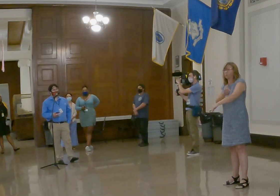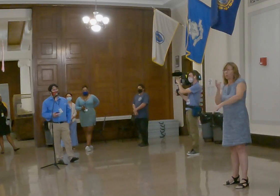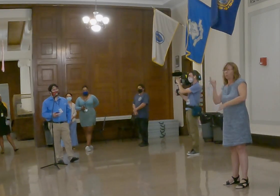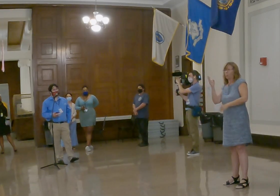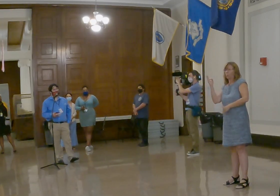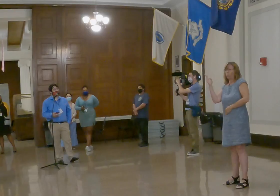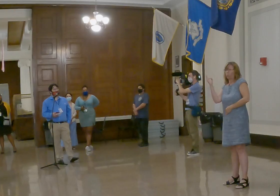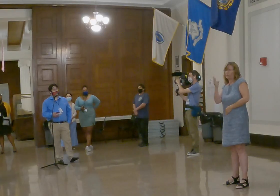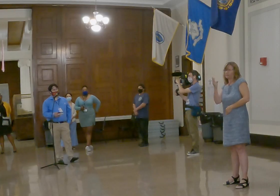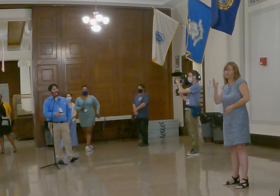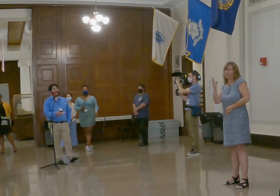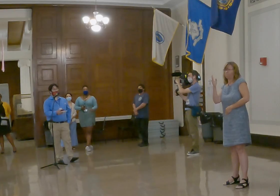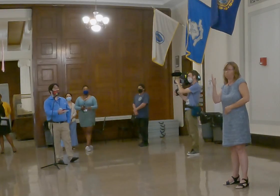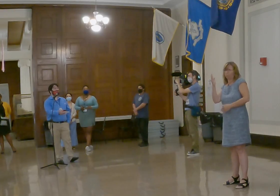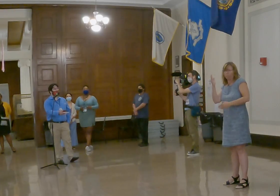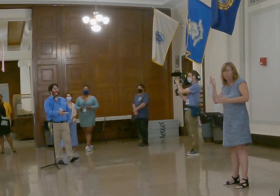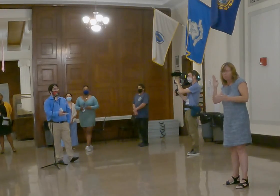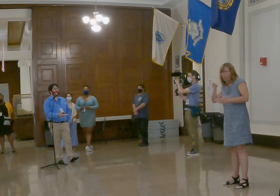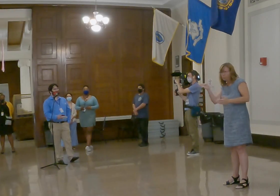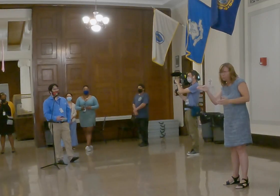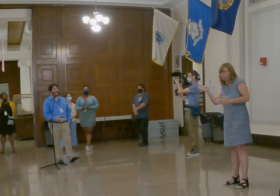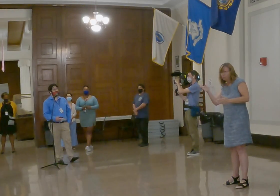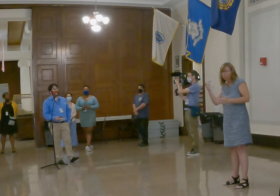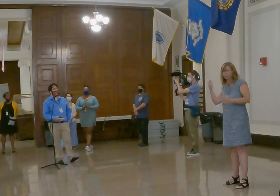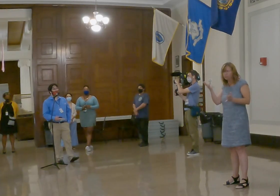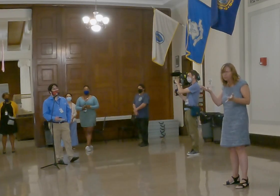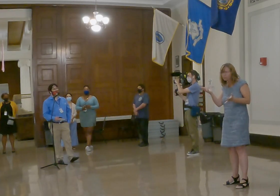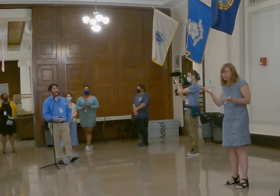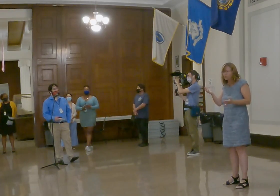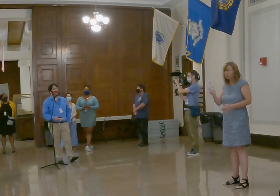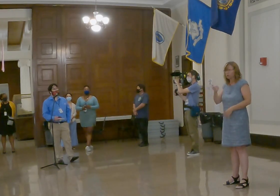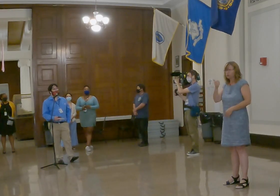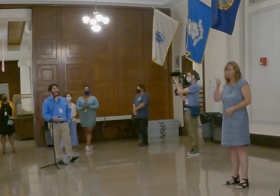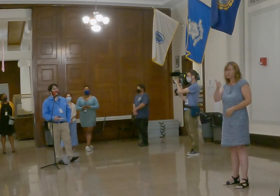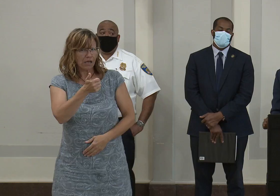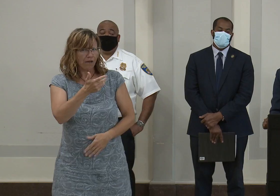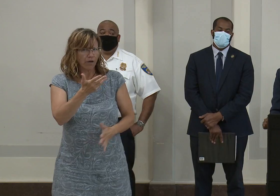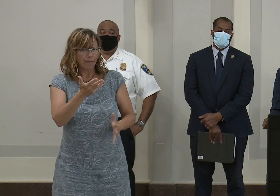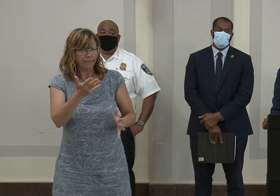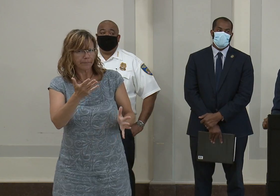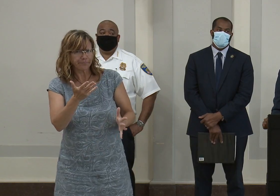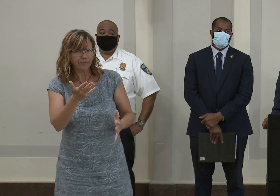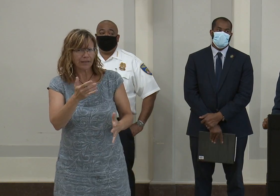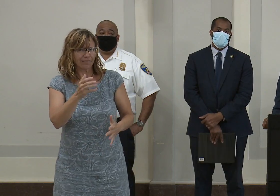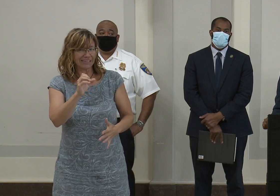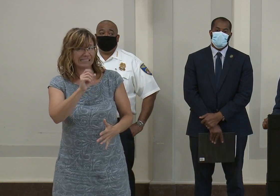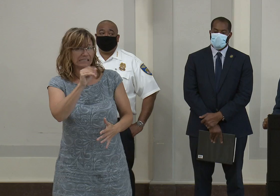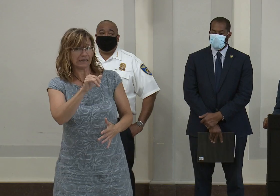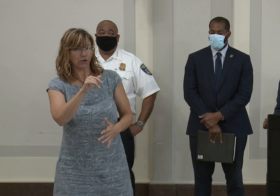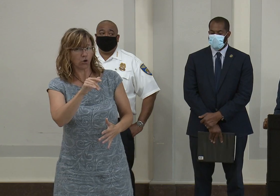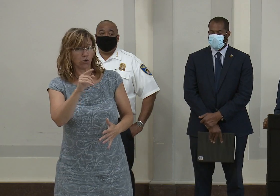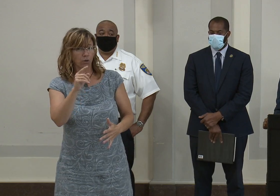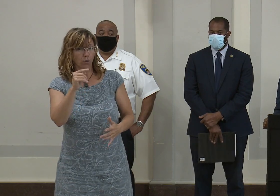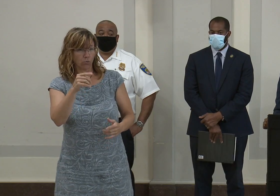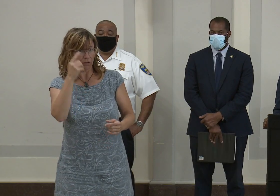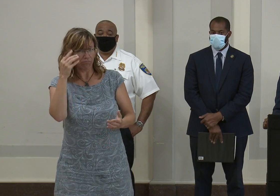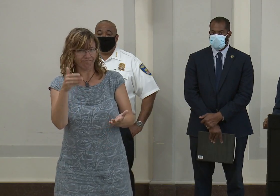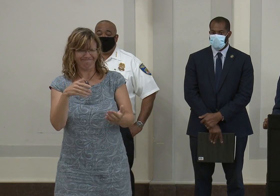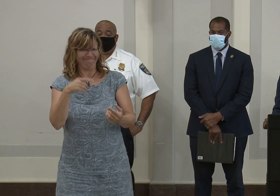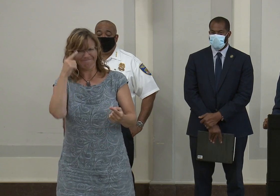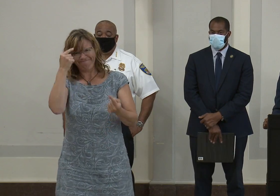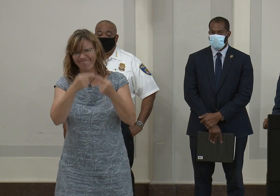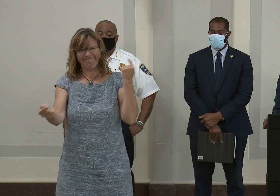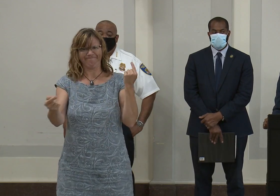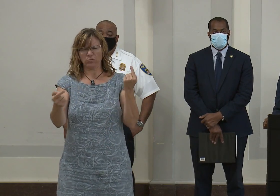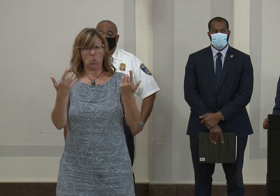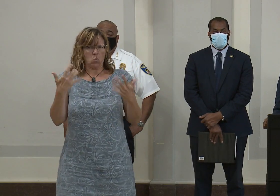do, considering that it was reported last week that you guys are opposed to the Maglev project. We know we want Westport to be developed, and we will